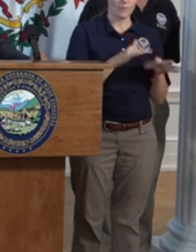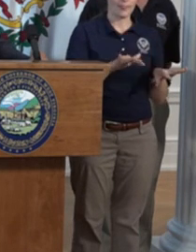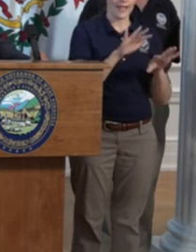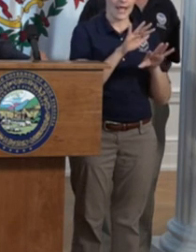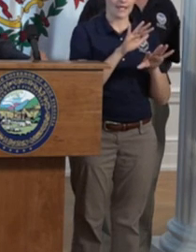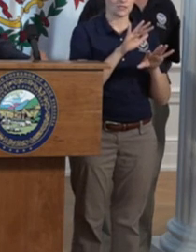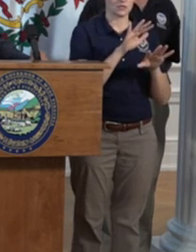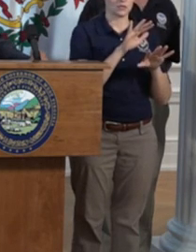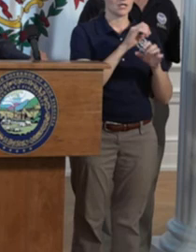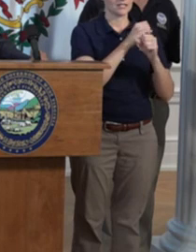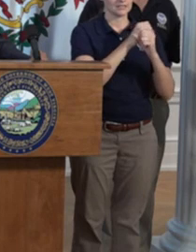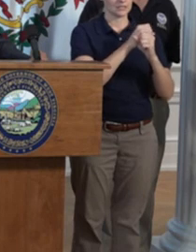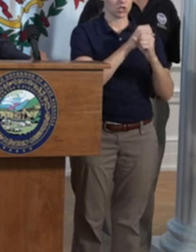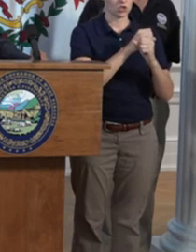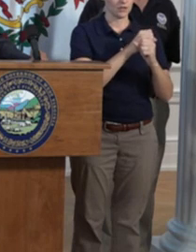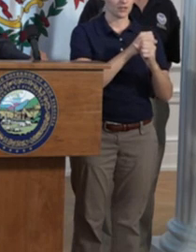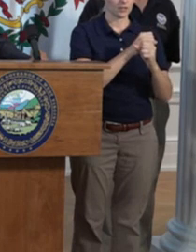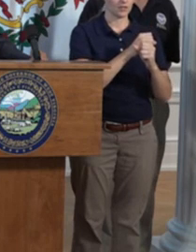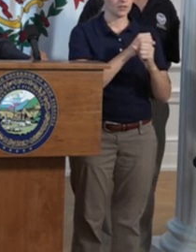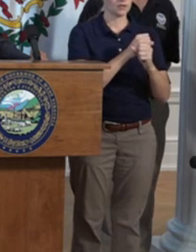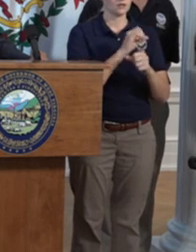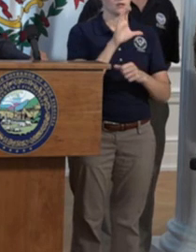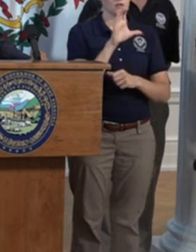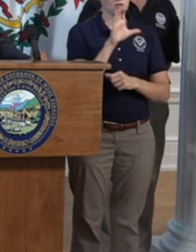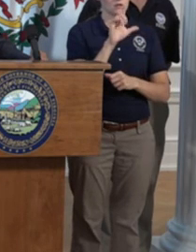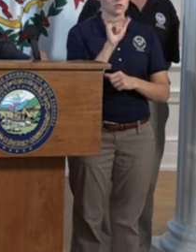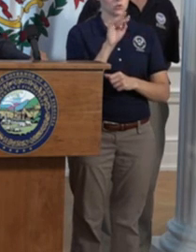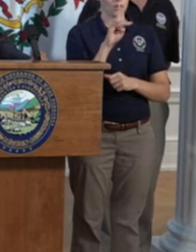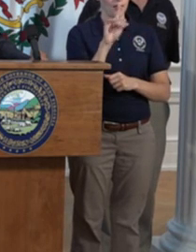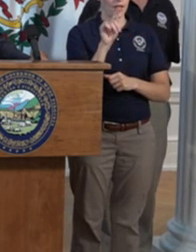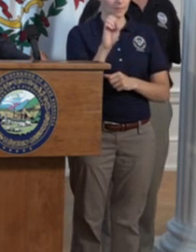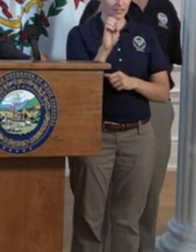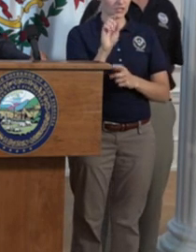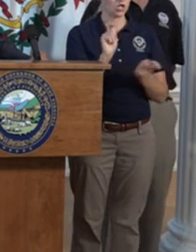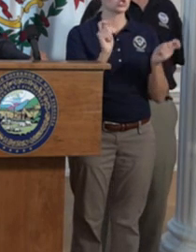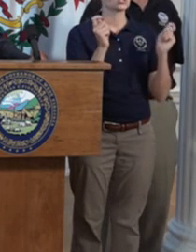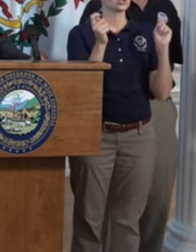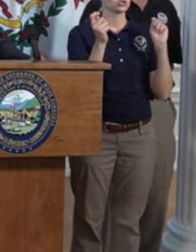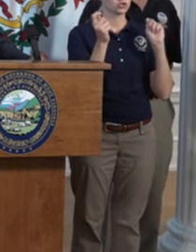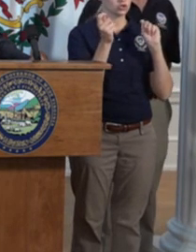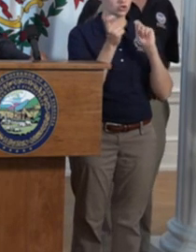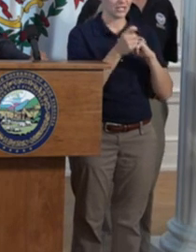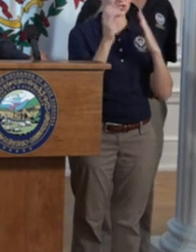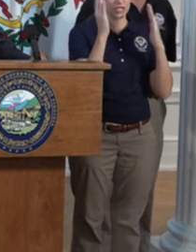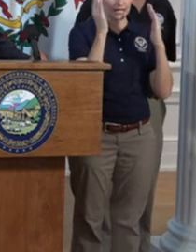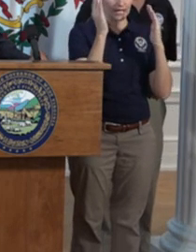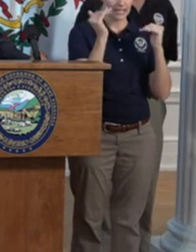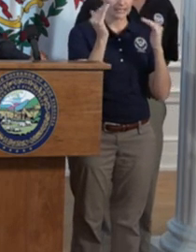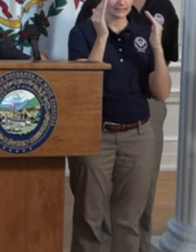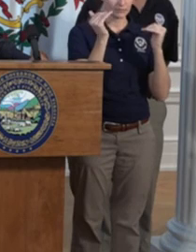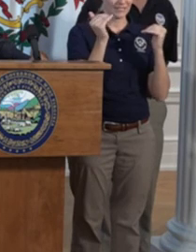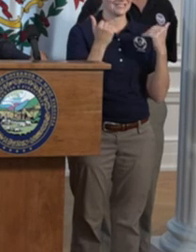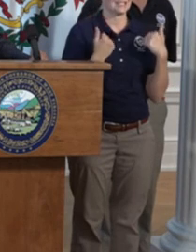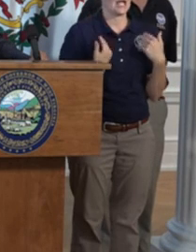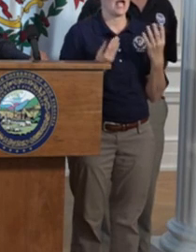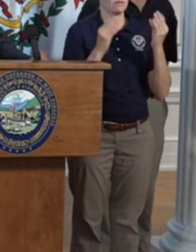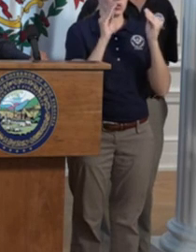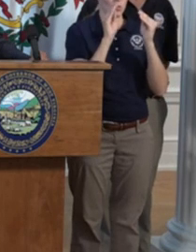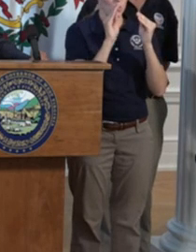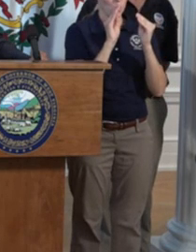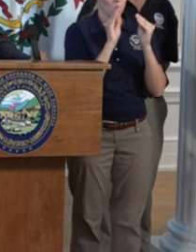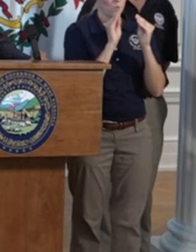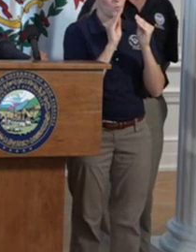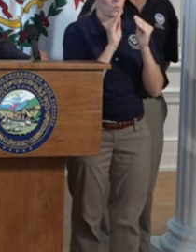human-induced climate change expecting to lead to significant changes in West Virginia. They specifically cited more frequent and